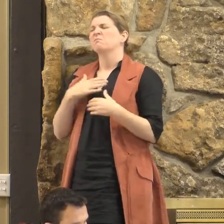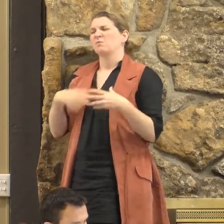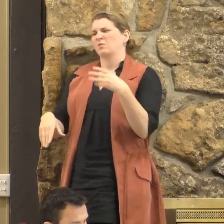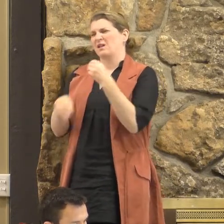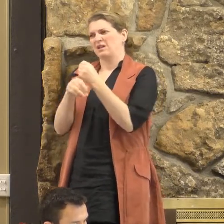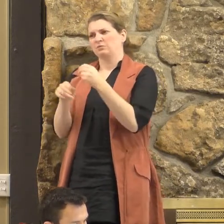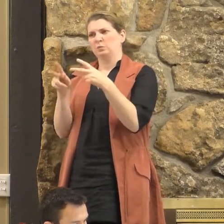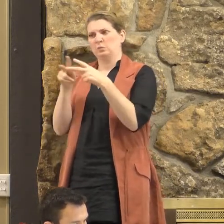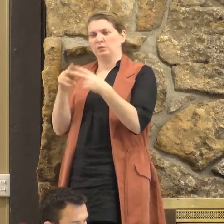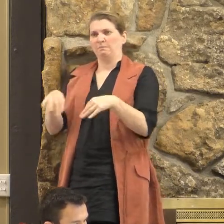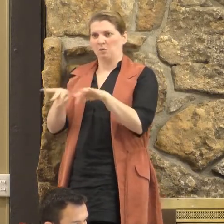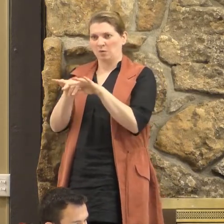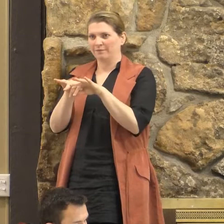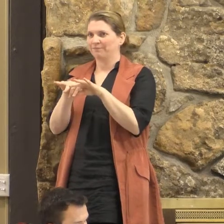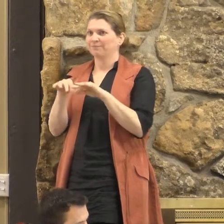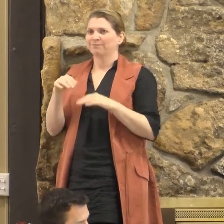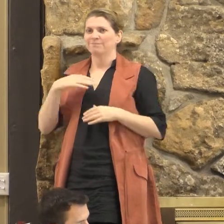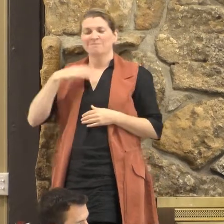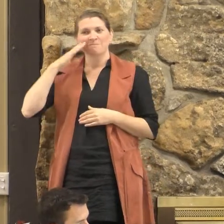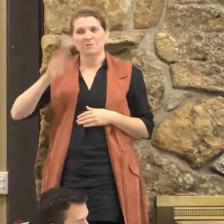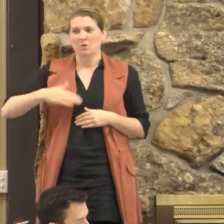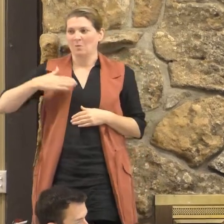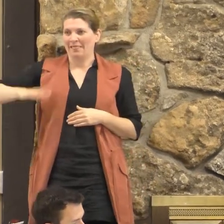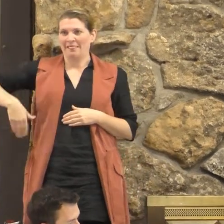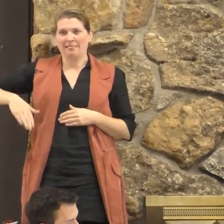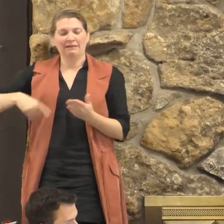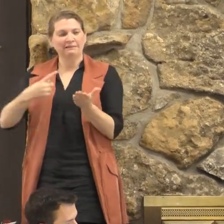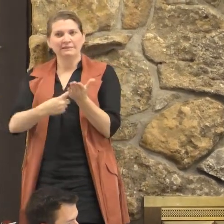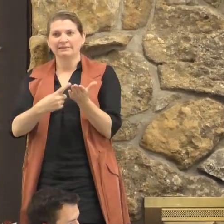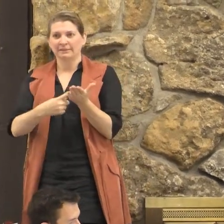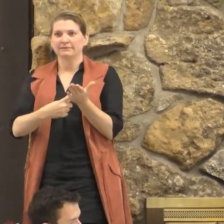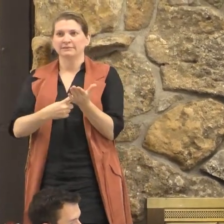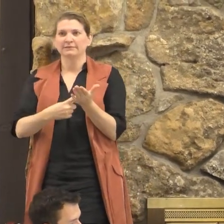necessarily discussed is when you talk to the deaf person,